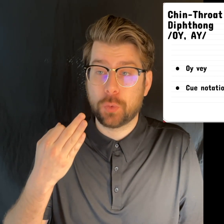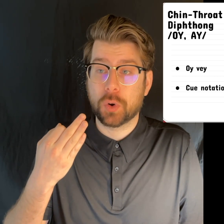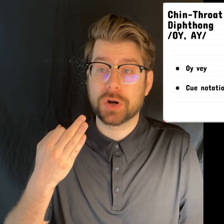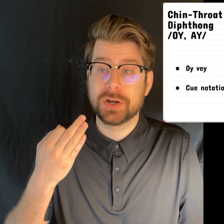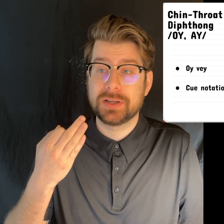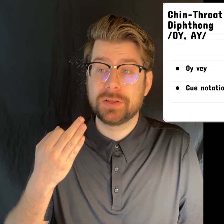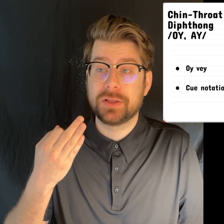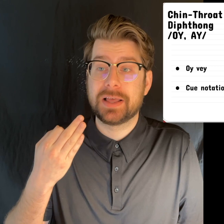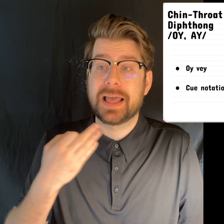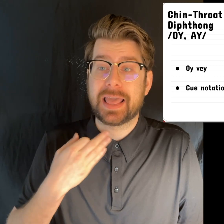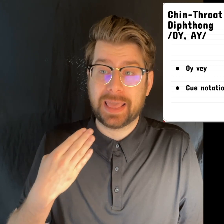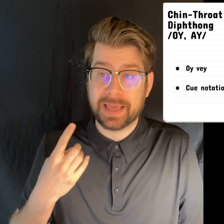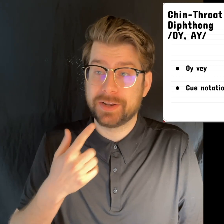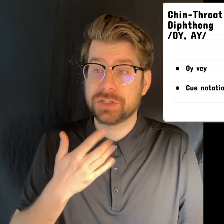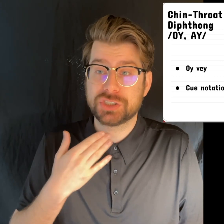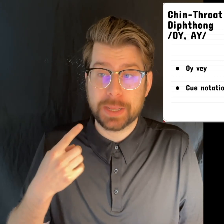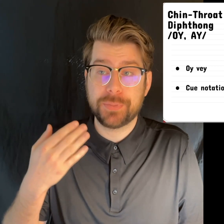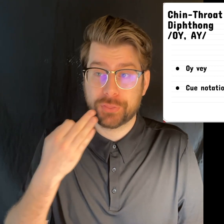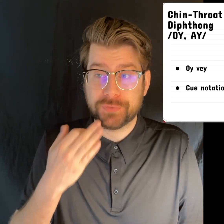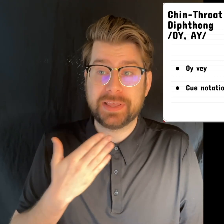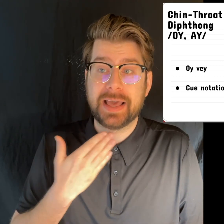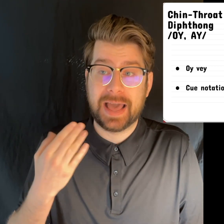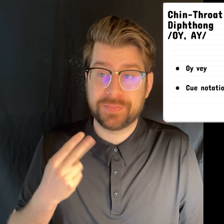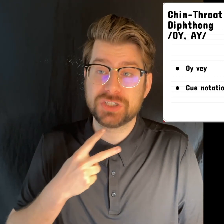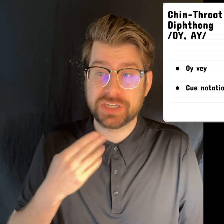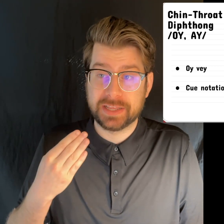for hand shape 3 at the chin.